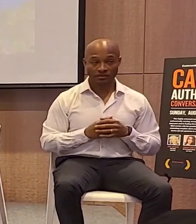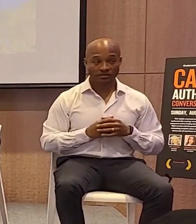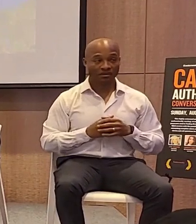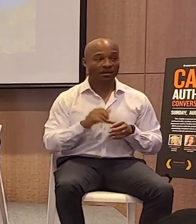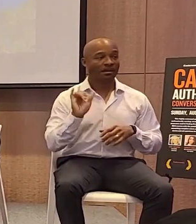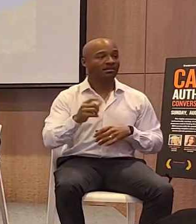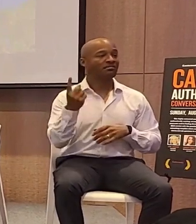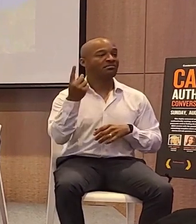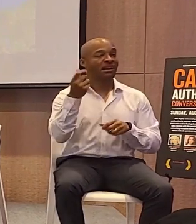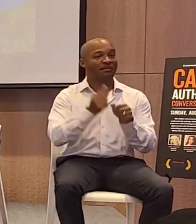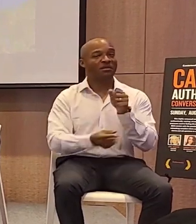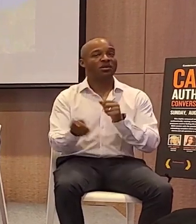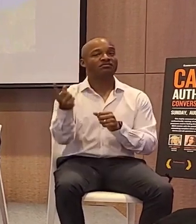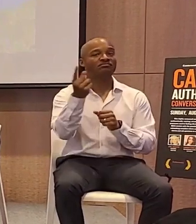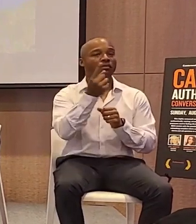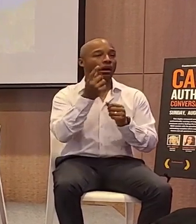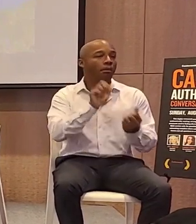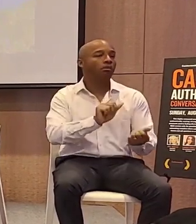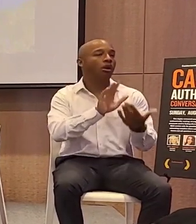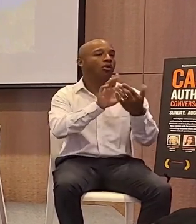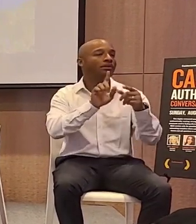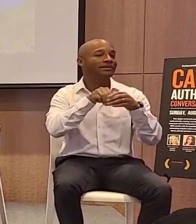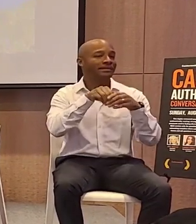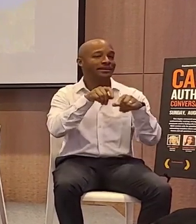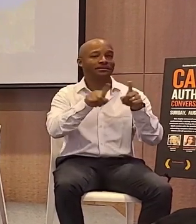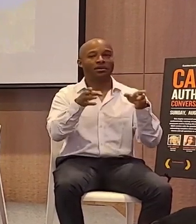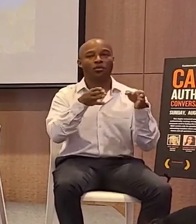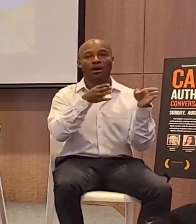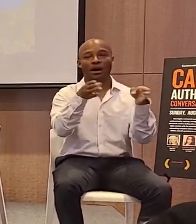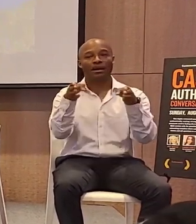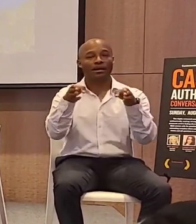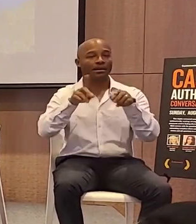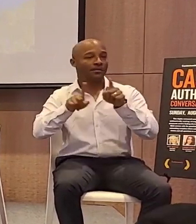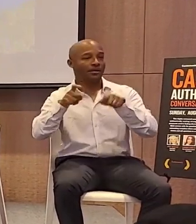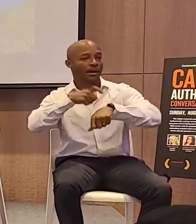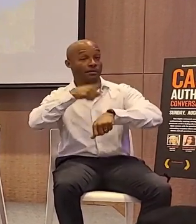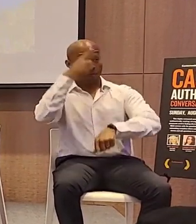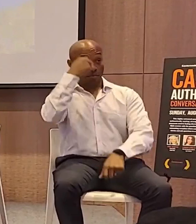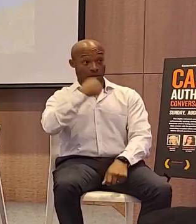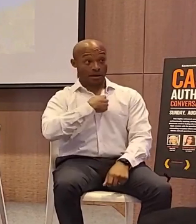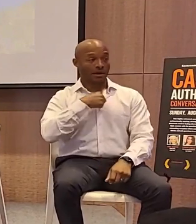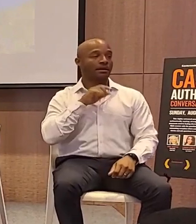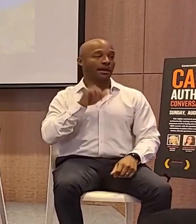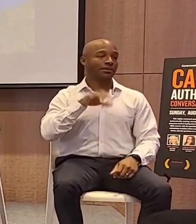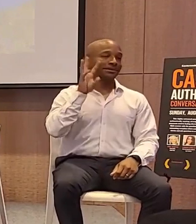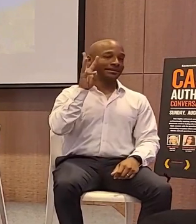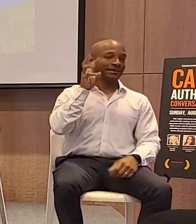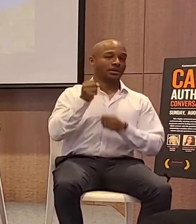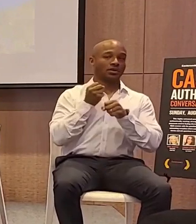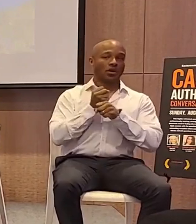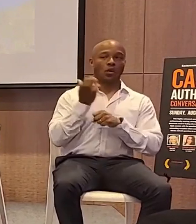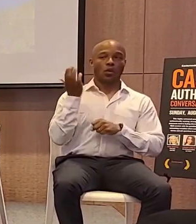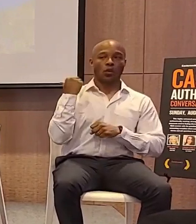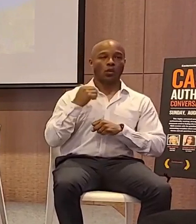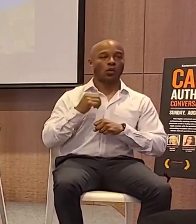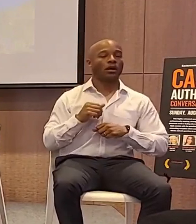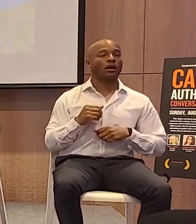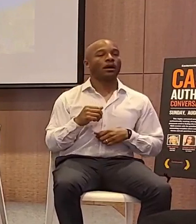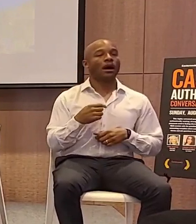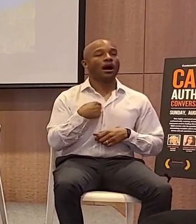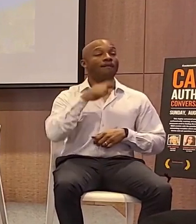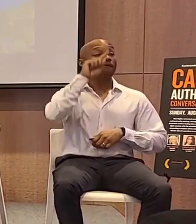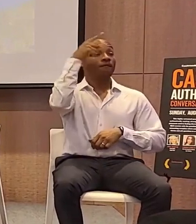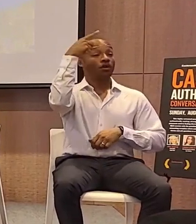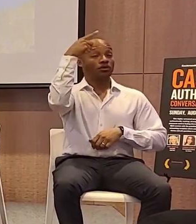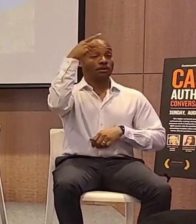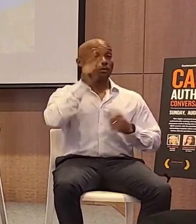in a different way and at a different time. For me, it was 6 years ago when I first met